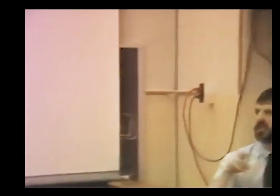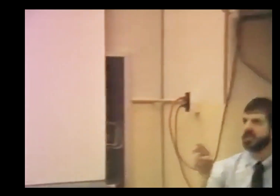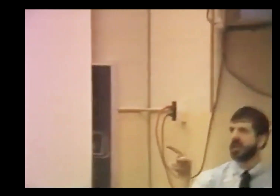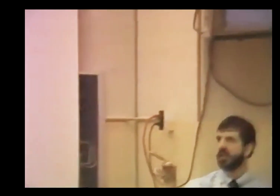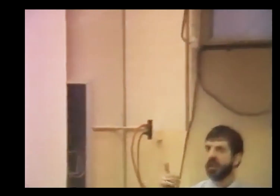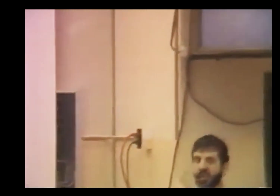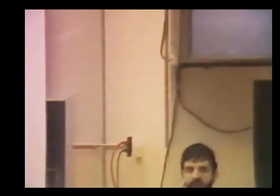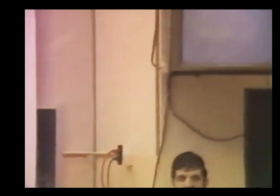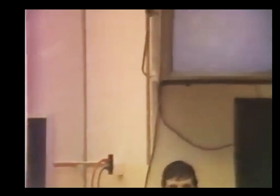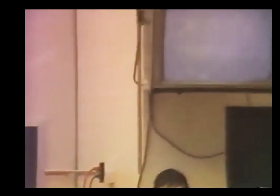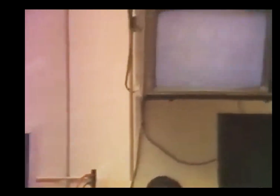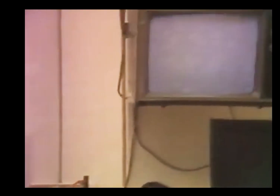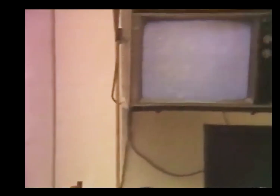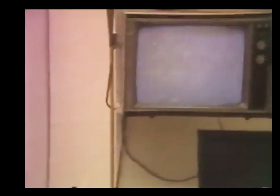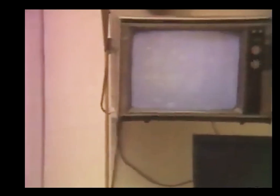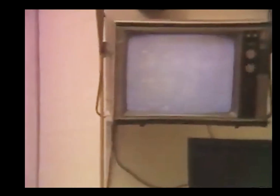Oh, why is it doing that? Okay.